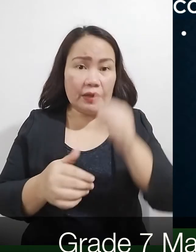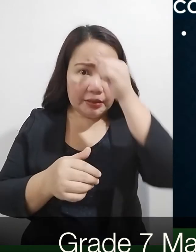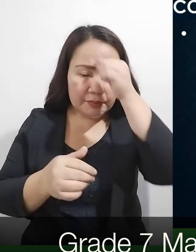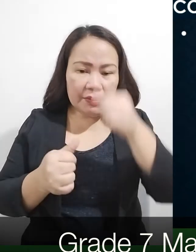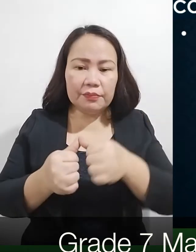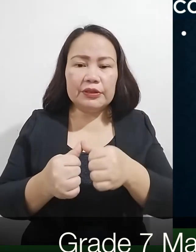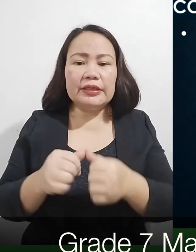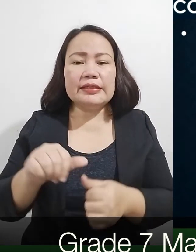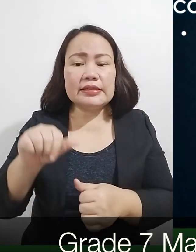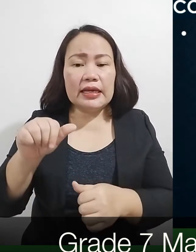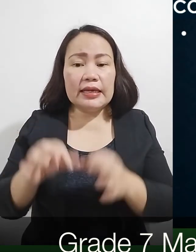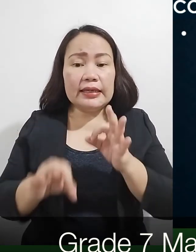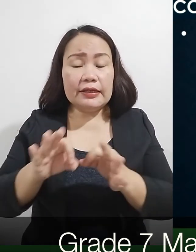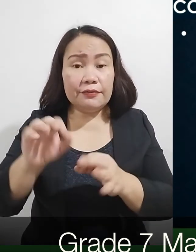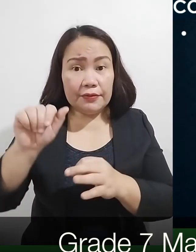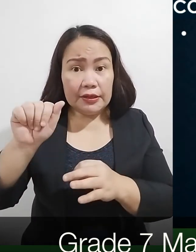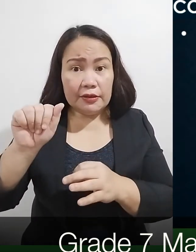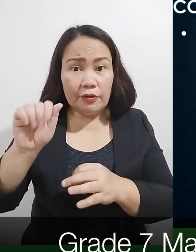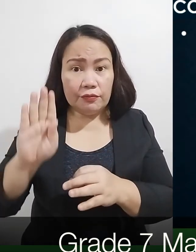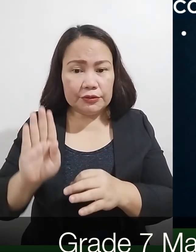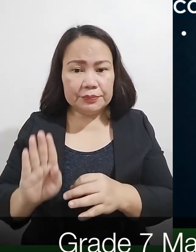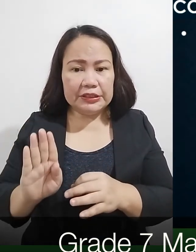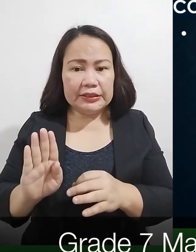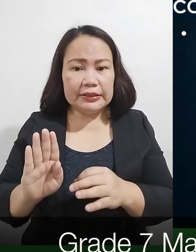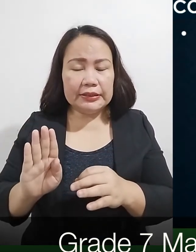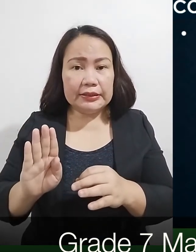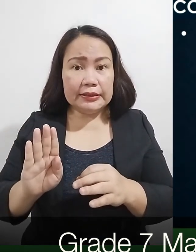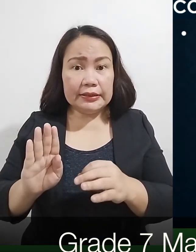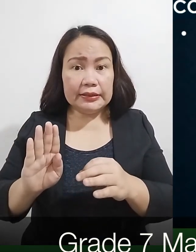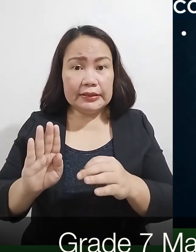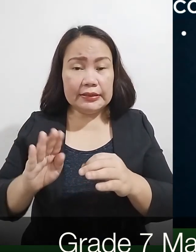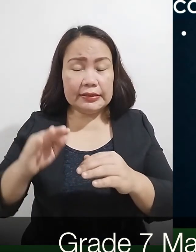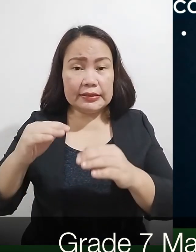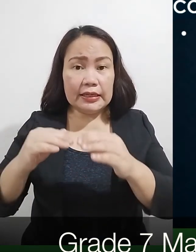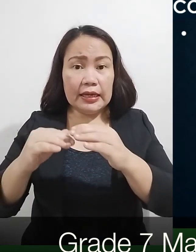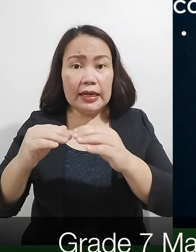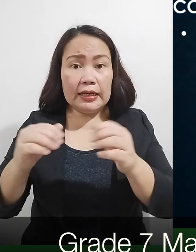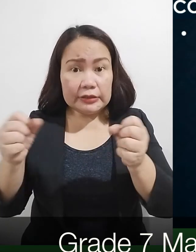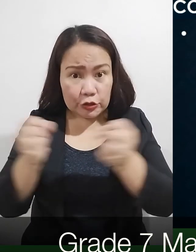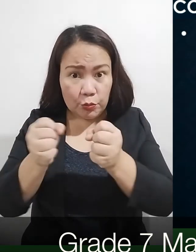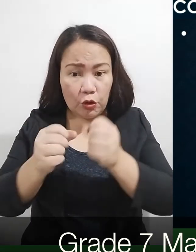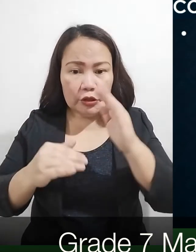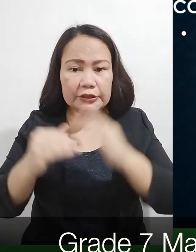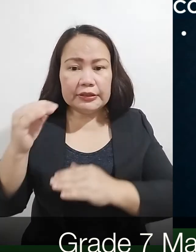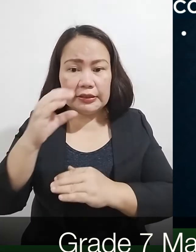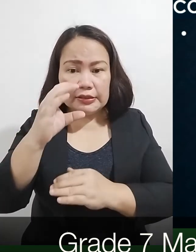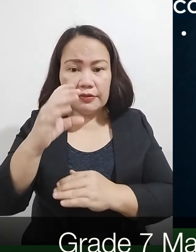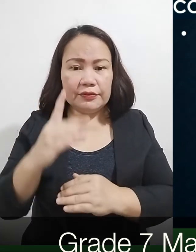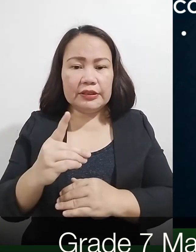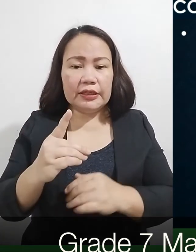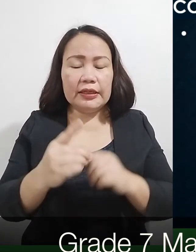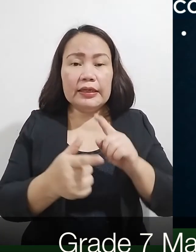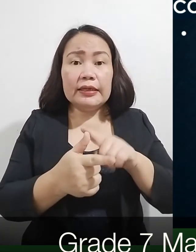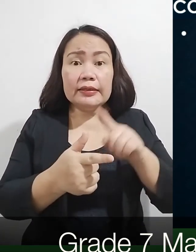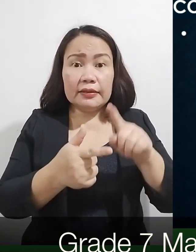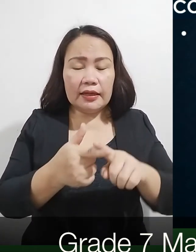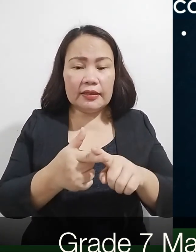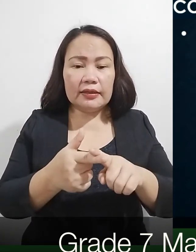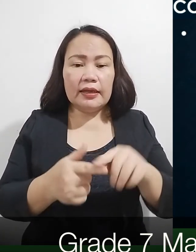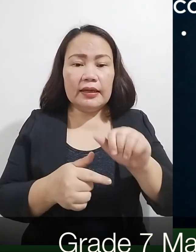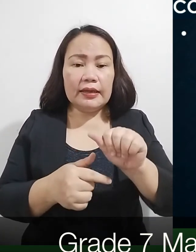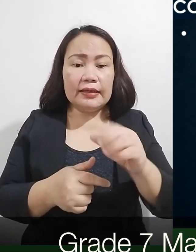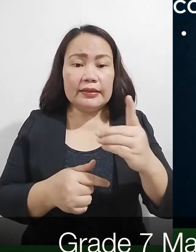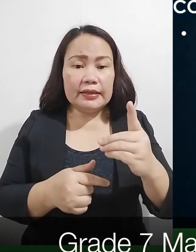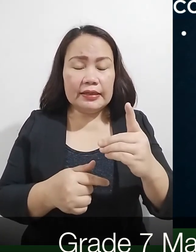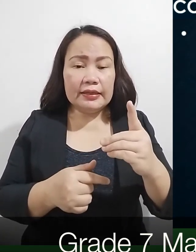so remember that your if A over B is less than C over D, then AD is